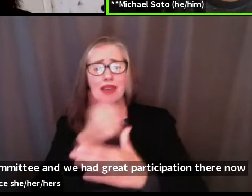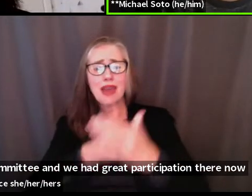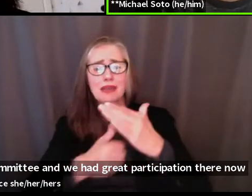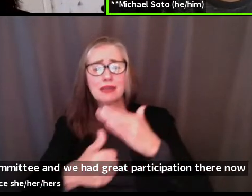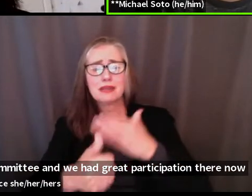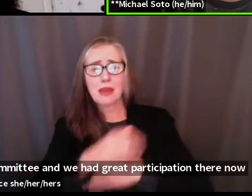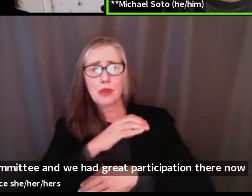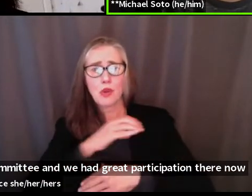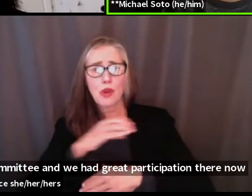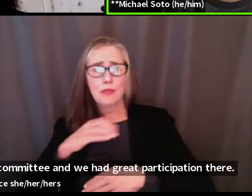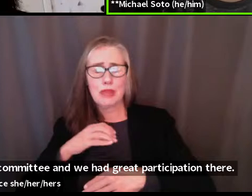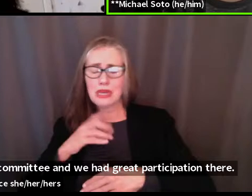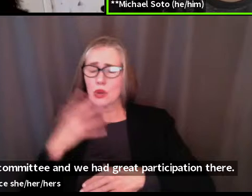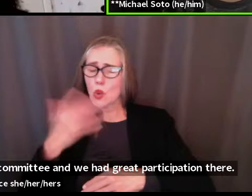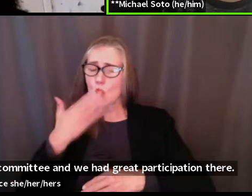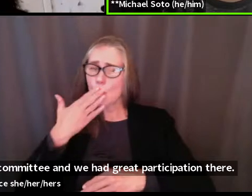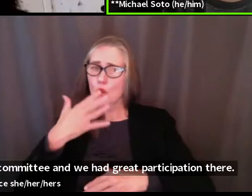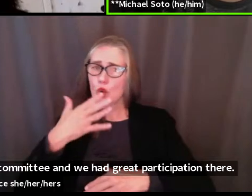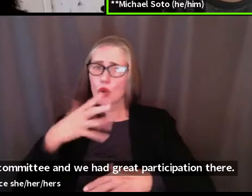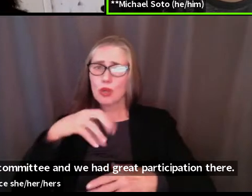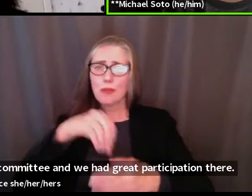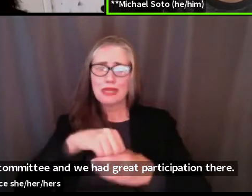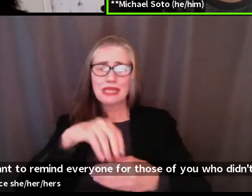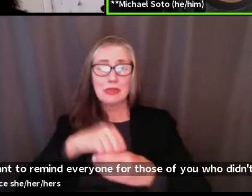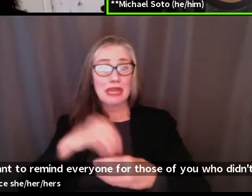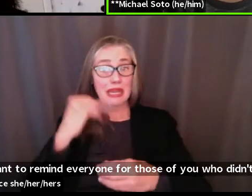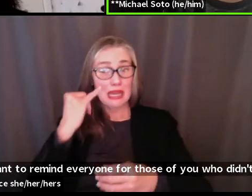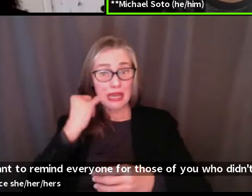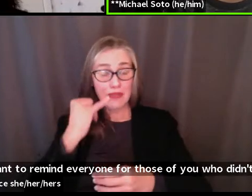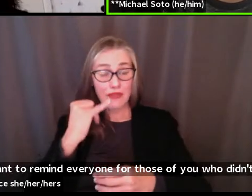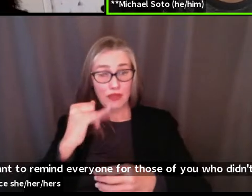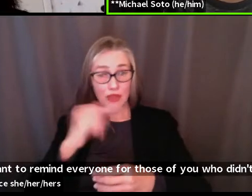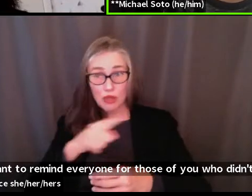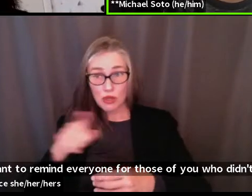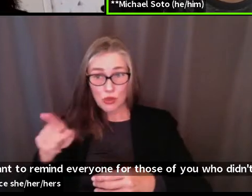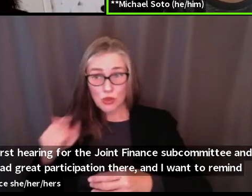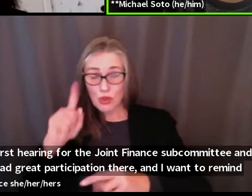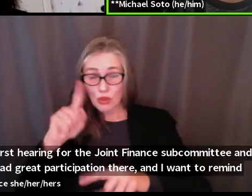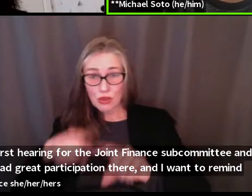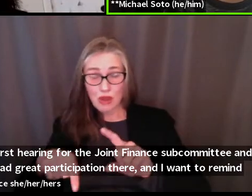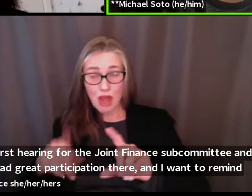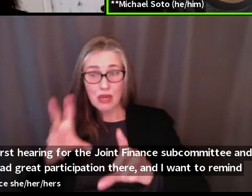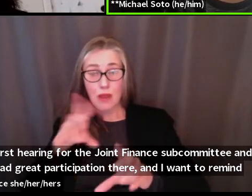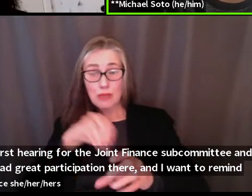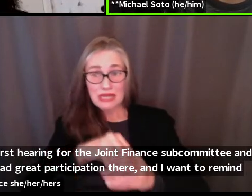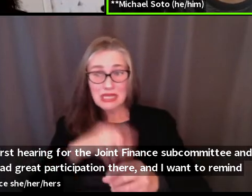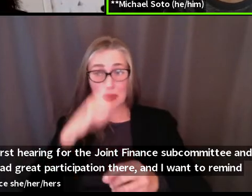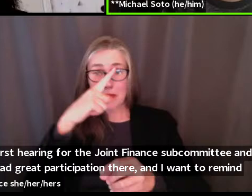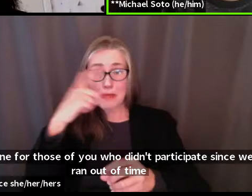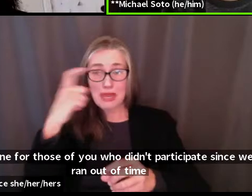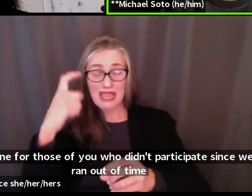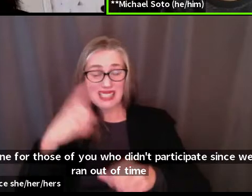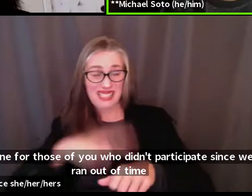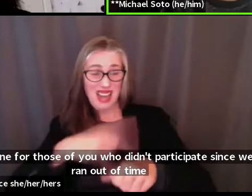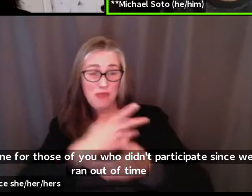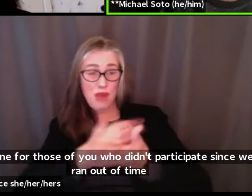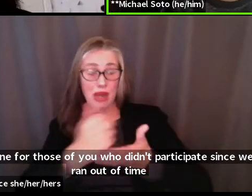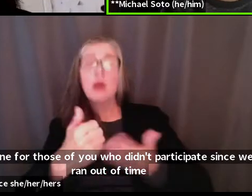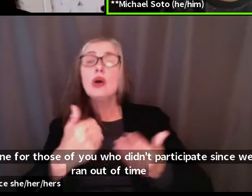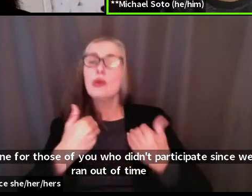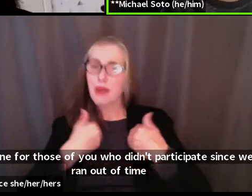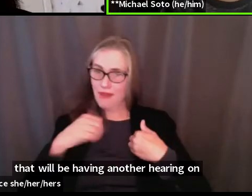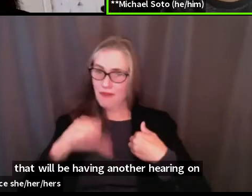remind everyone, for those of you who didn't participate since we ran out of time, that we'll be having another hearing on